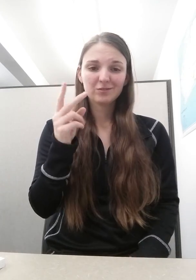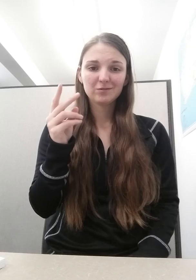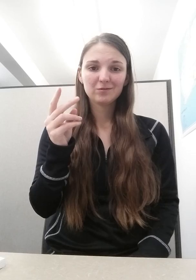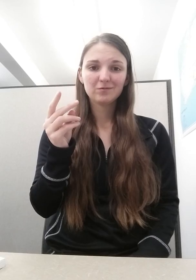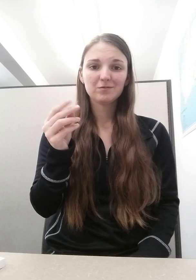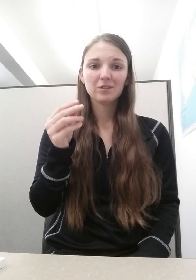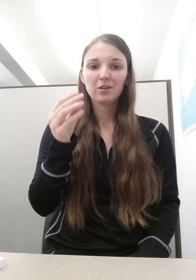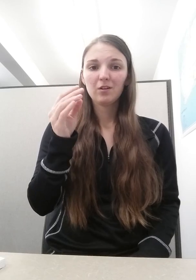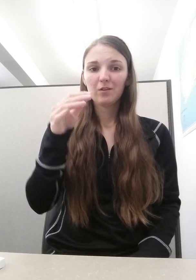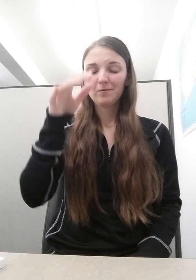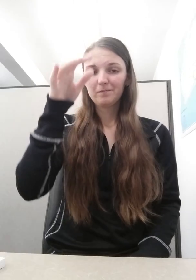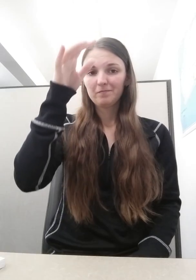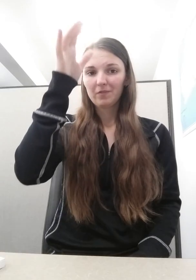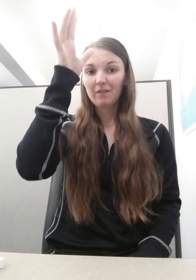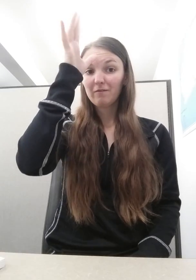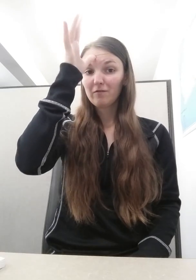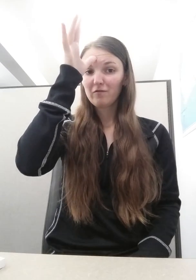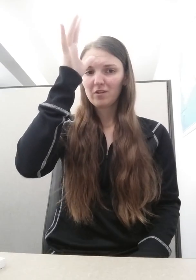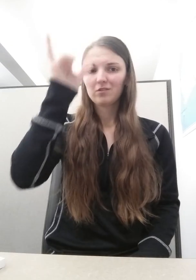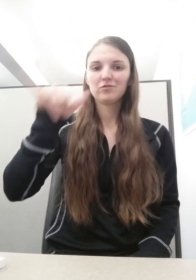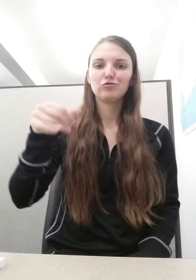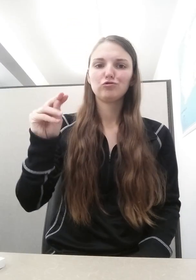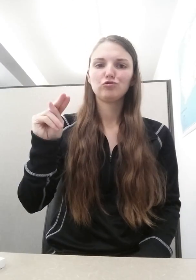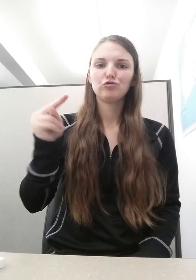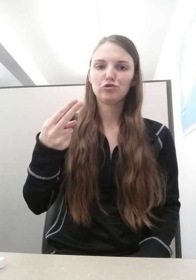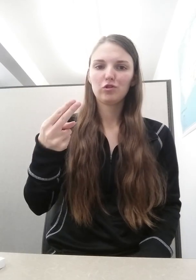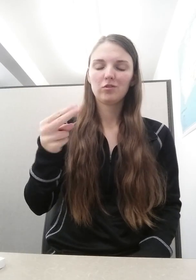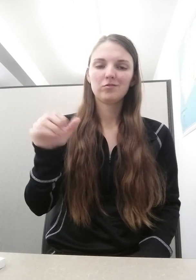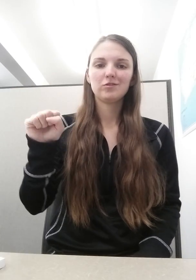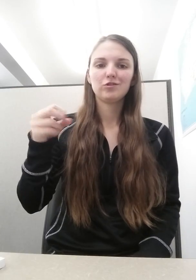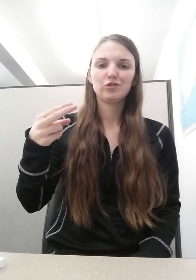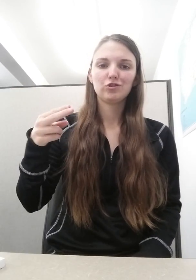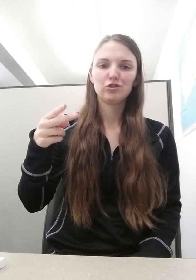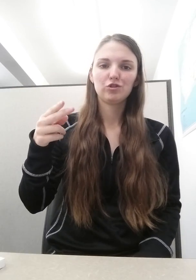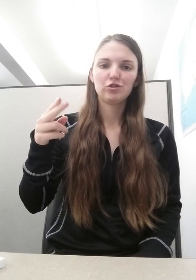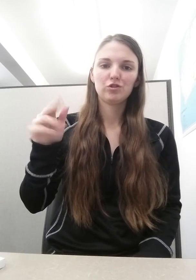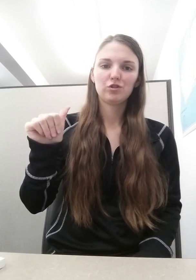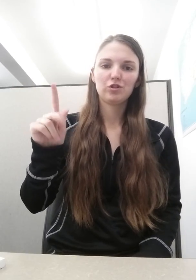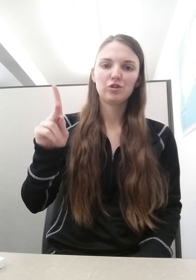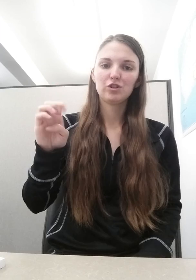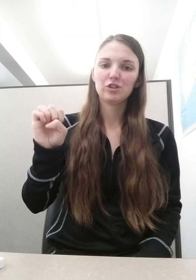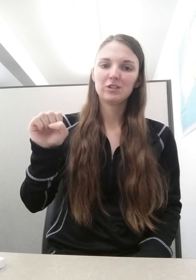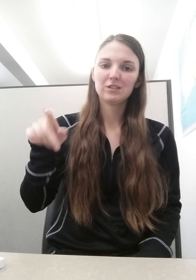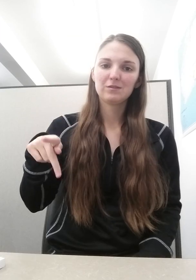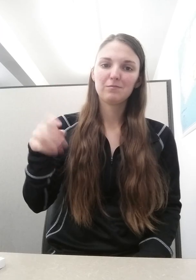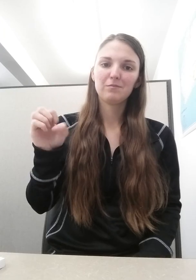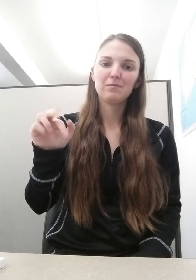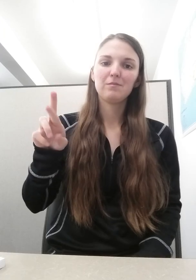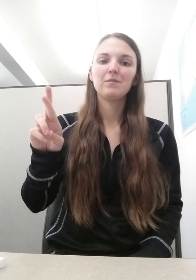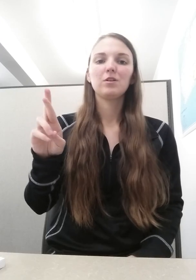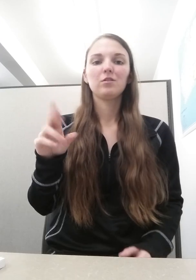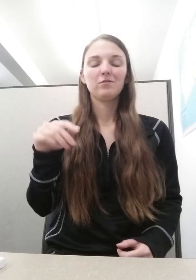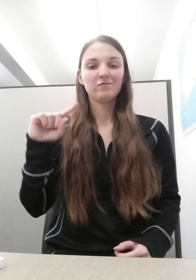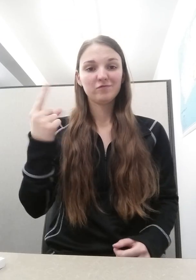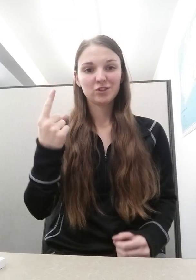the son of a tenant farmer. His brother was a tenant farmer. It didn't take young John very long to realize that